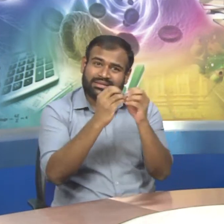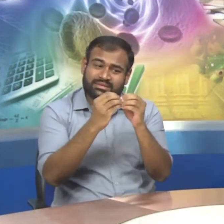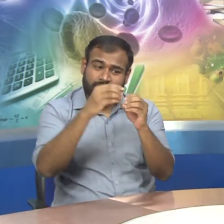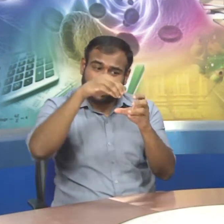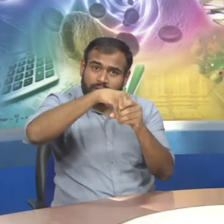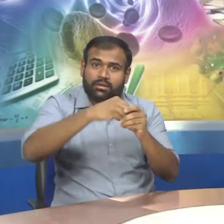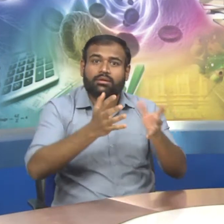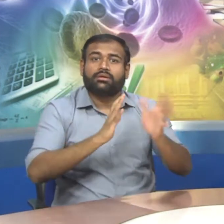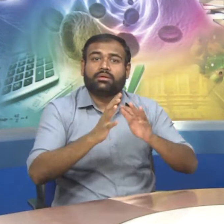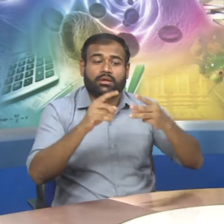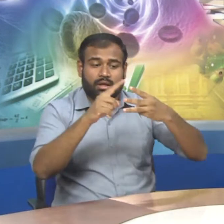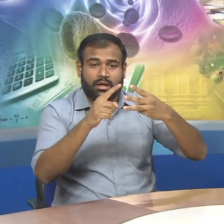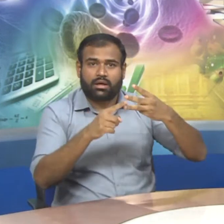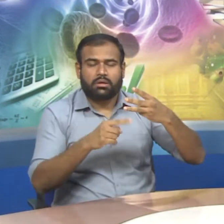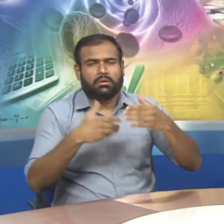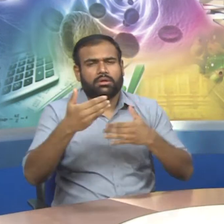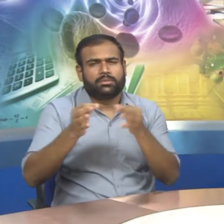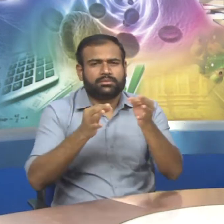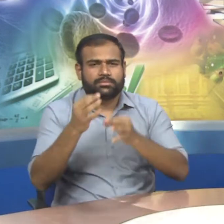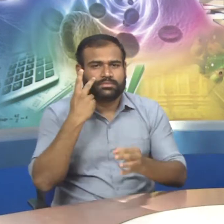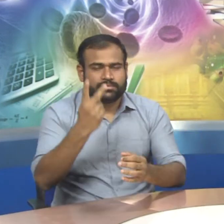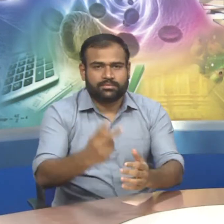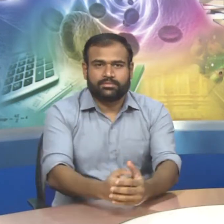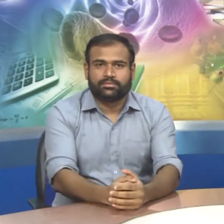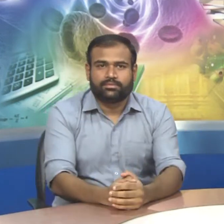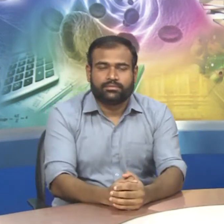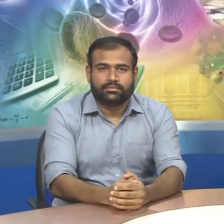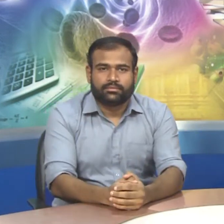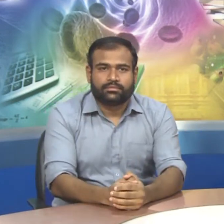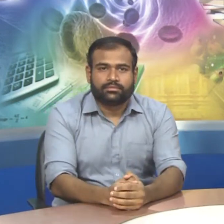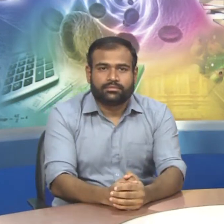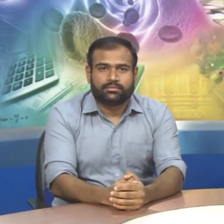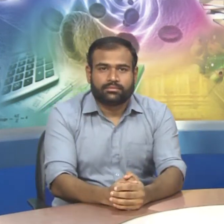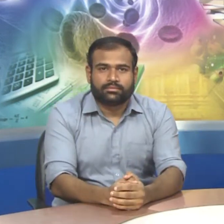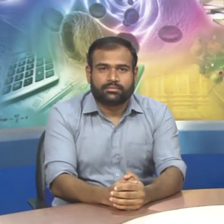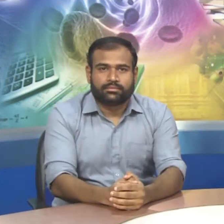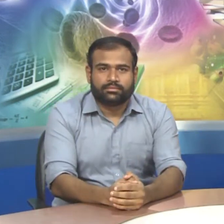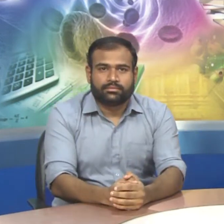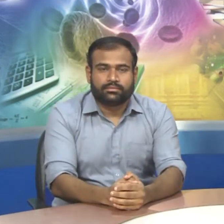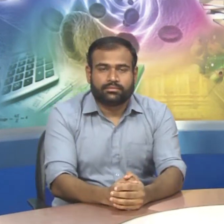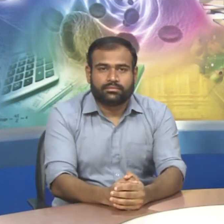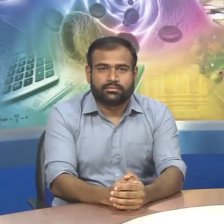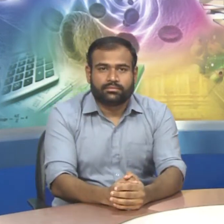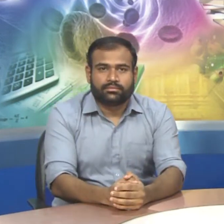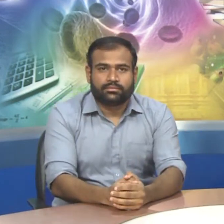Point 2 tells that finger spelled letters plus another sign. And third is sign with finger spelled letter as the hand